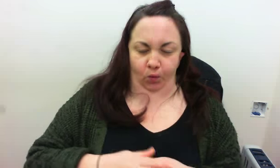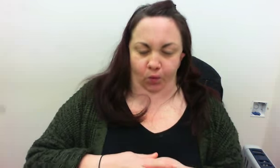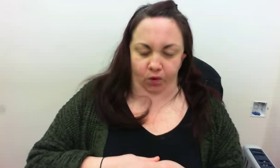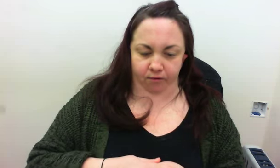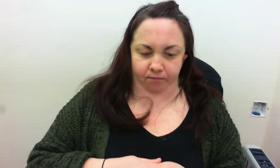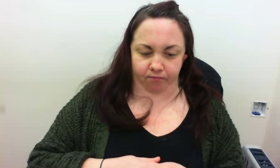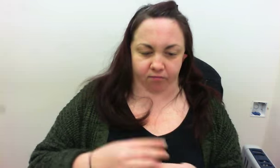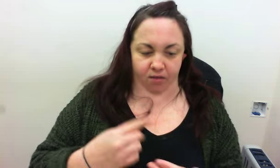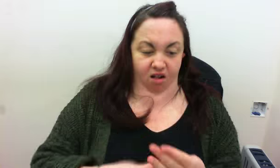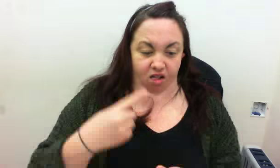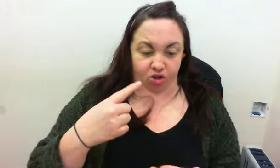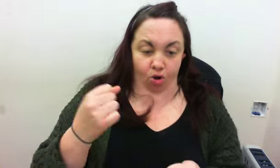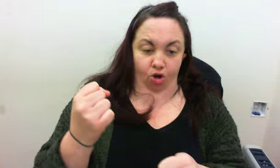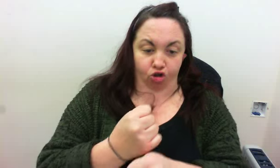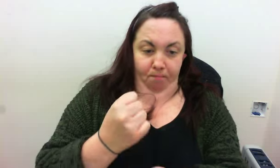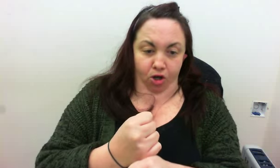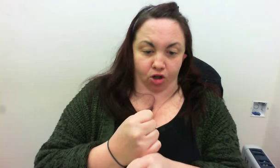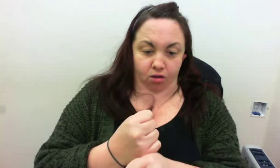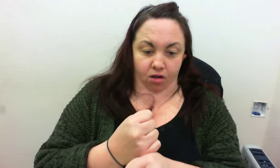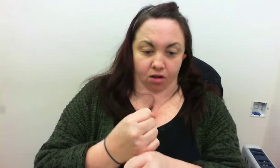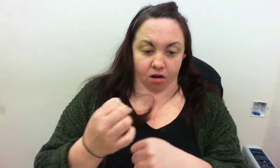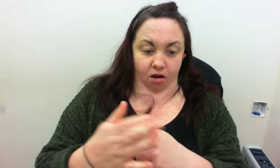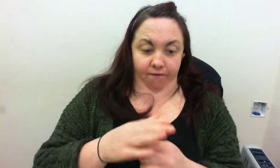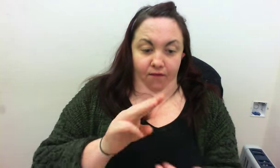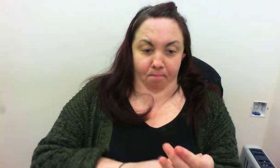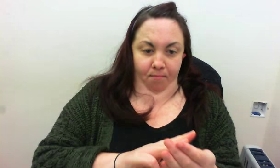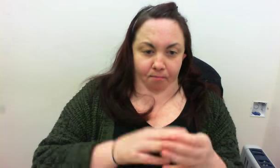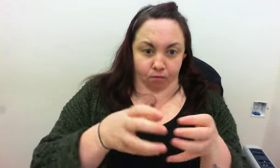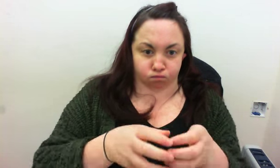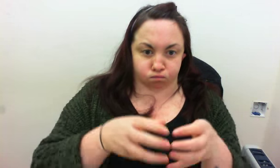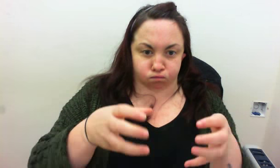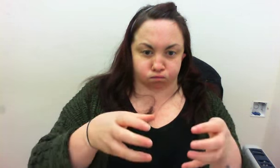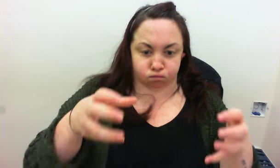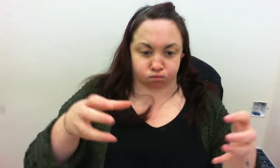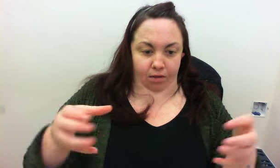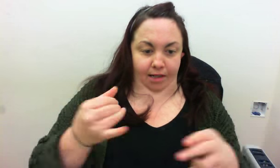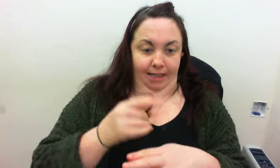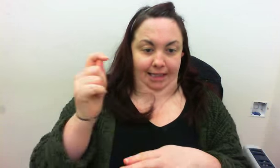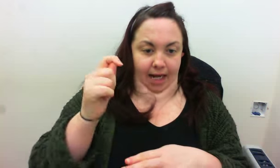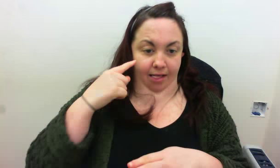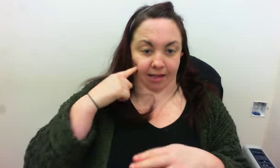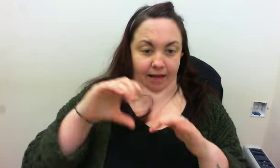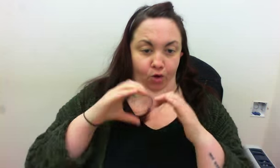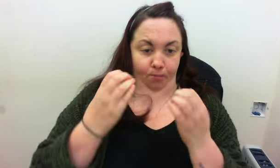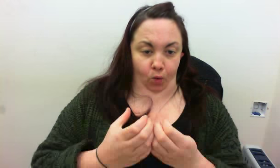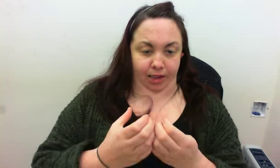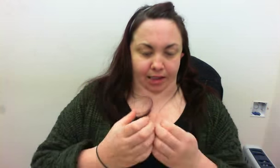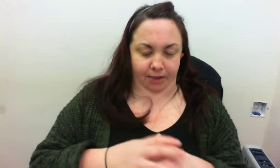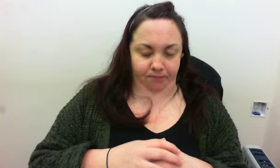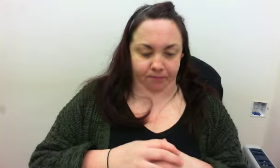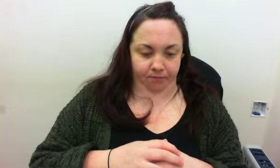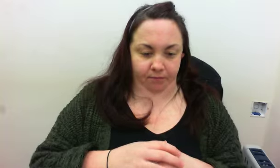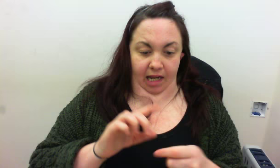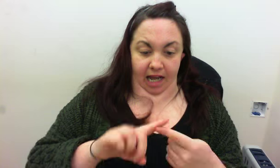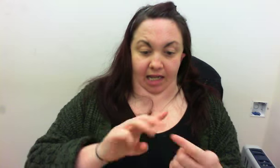And also the numbers of members is expanding in the Tala Deaf community. The members that